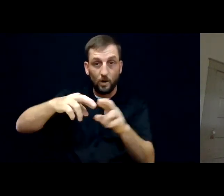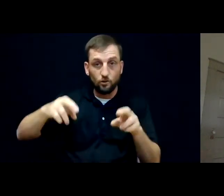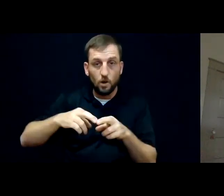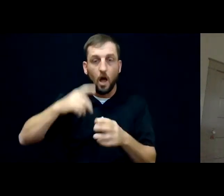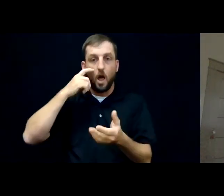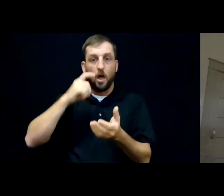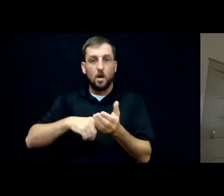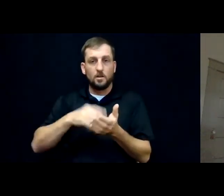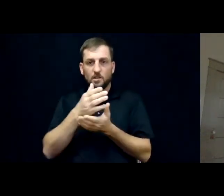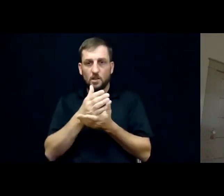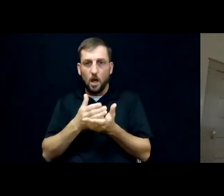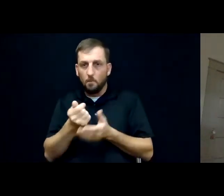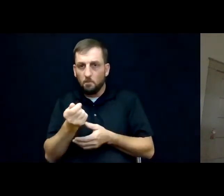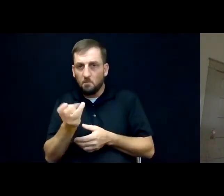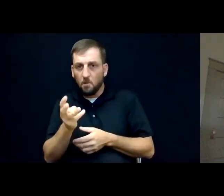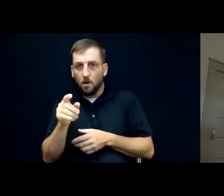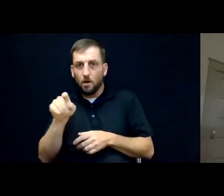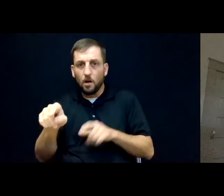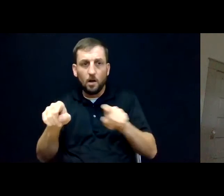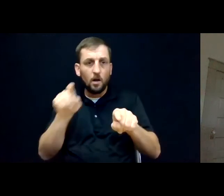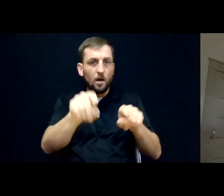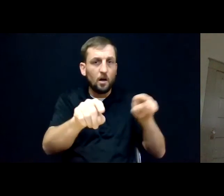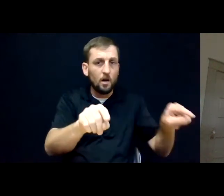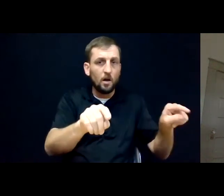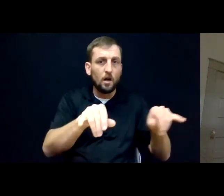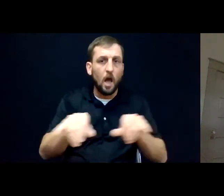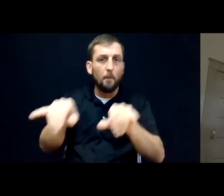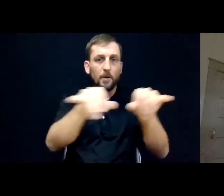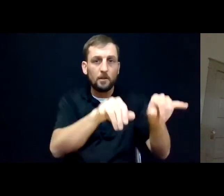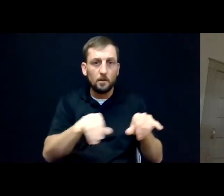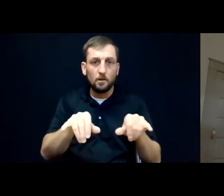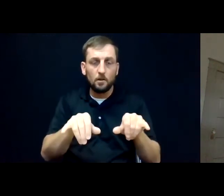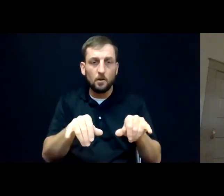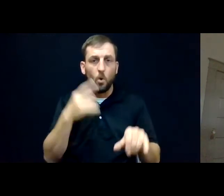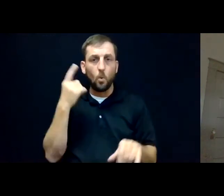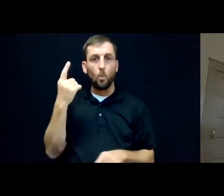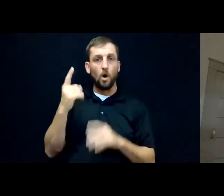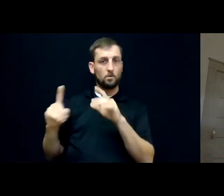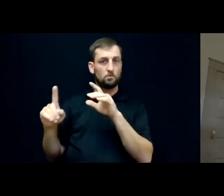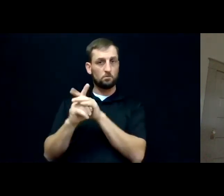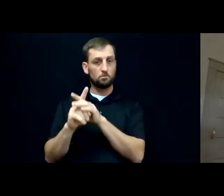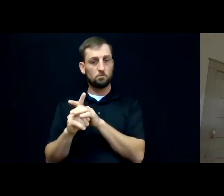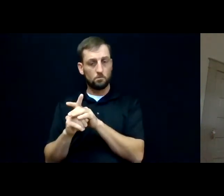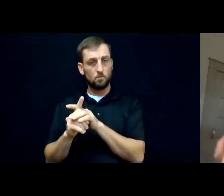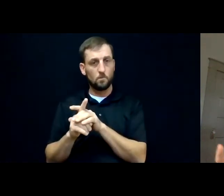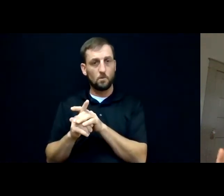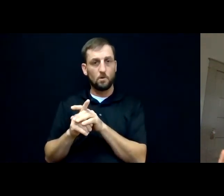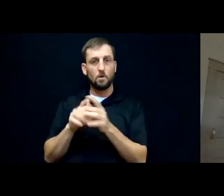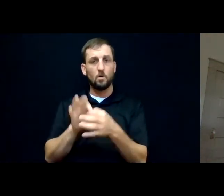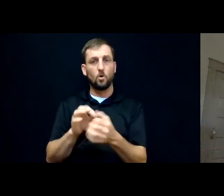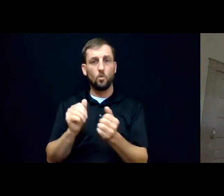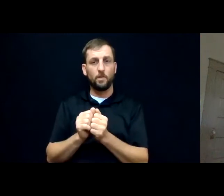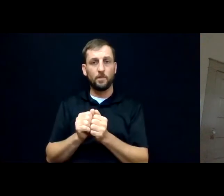be facing certain providers. And that was one such issue that we uncovered with surrounding the